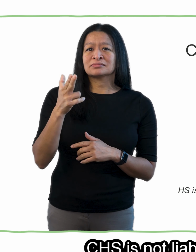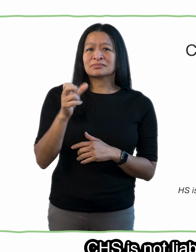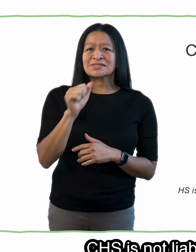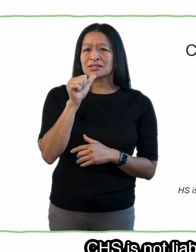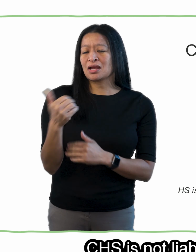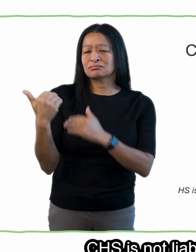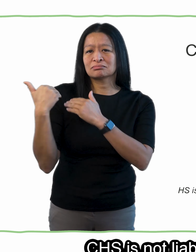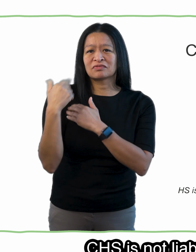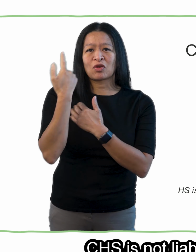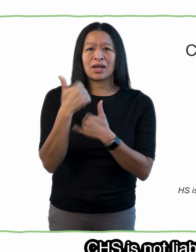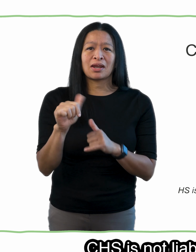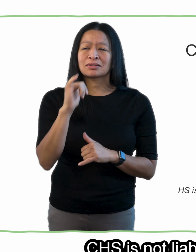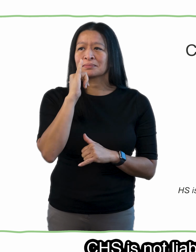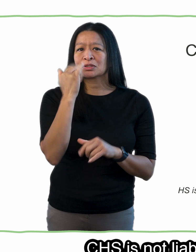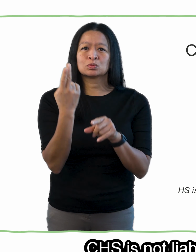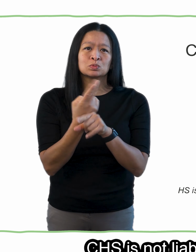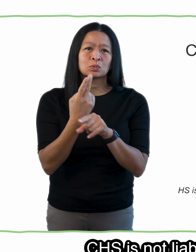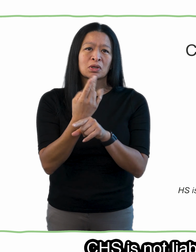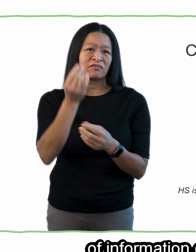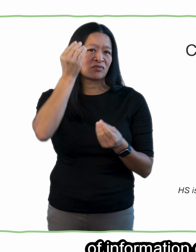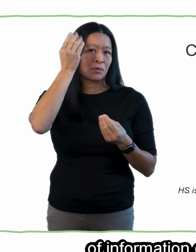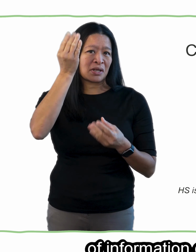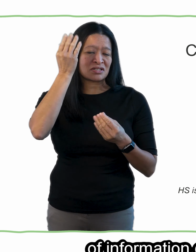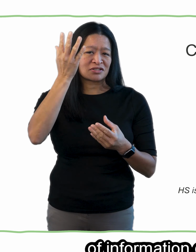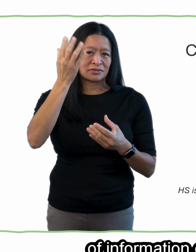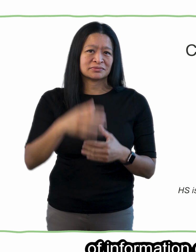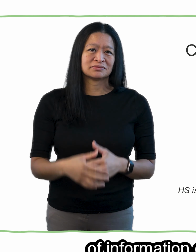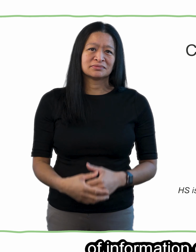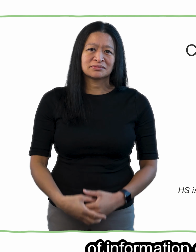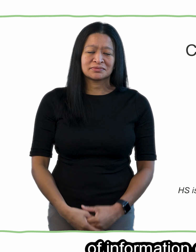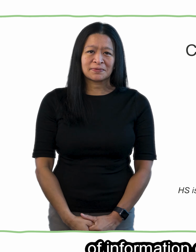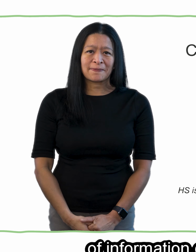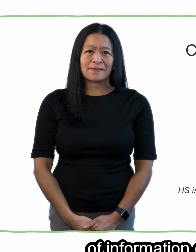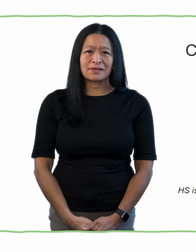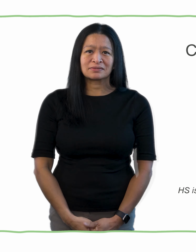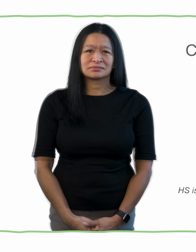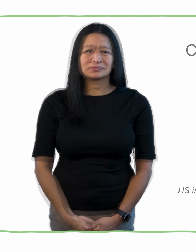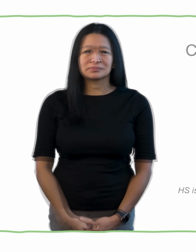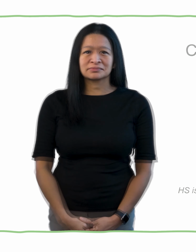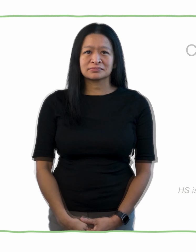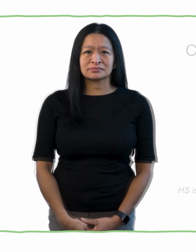CHS is not liable for any misuse of information contained herein.